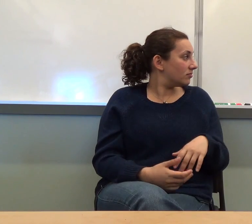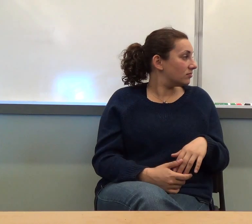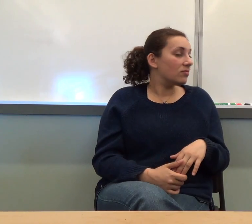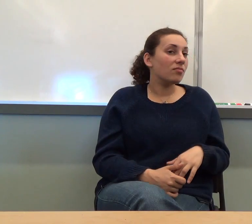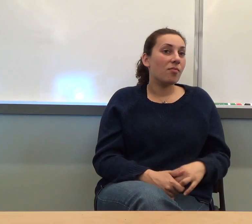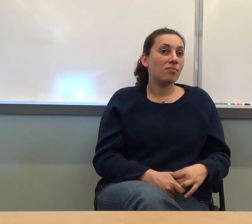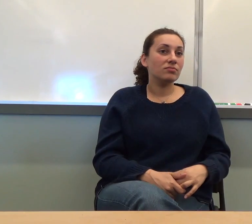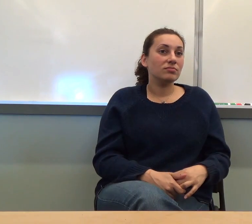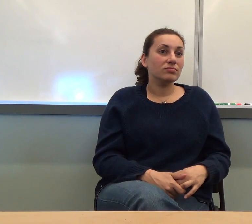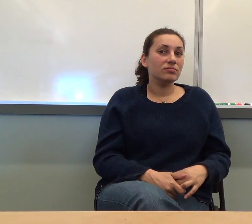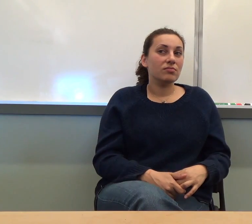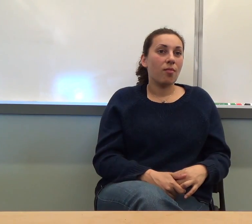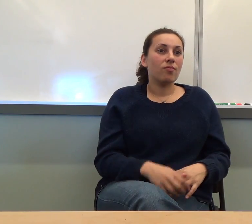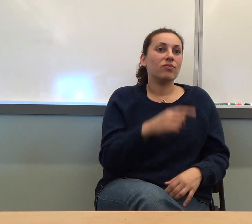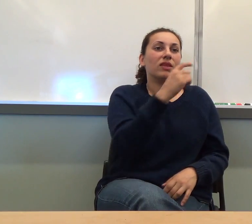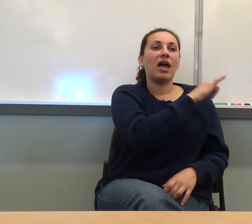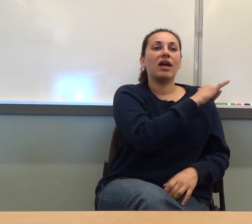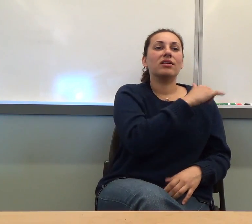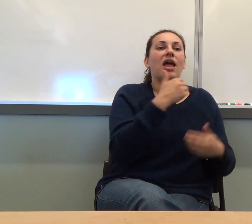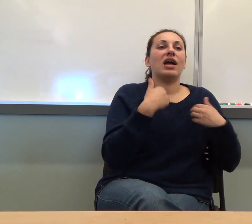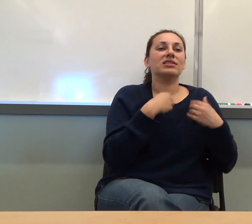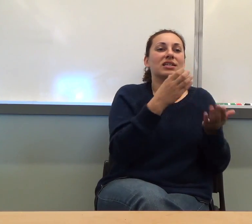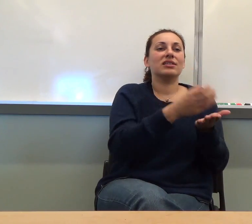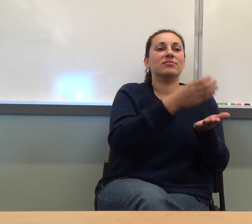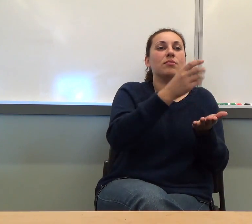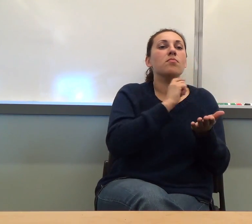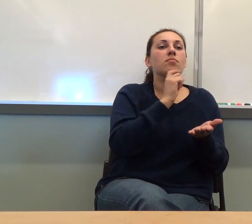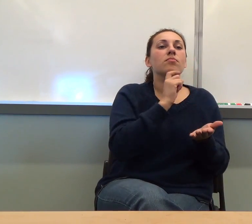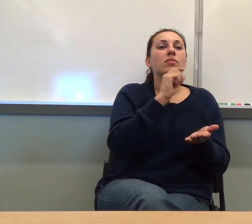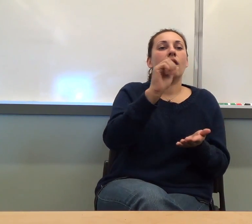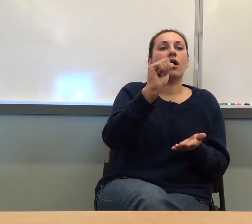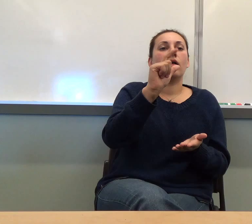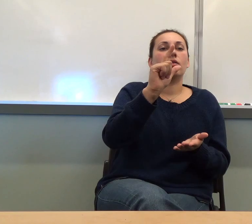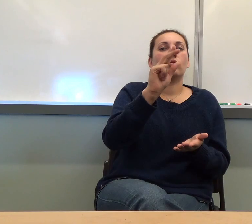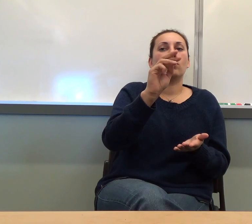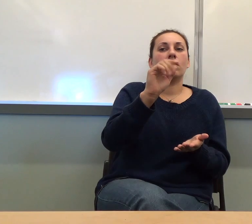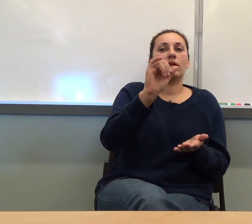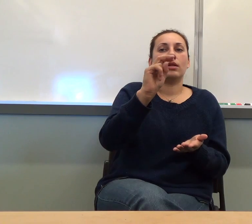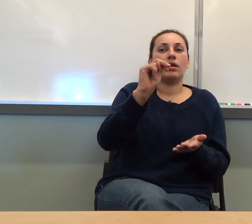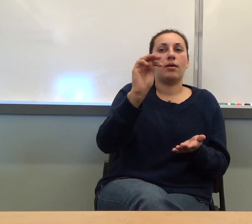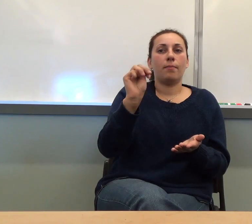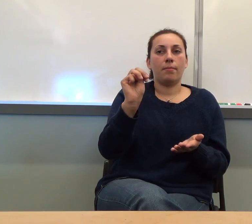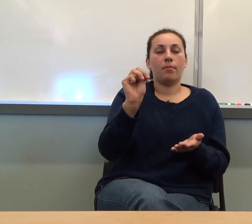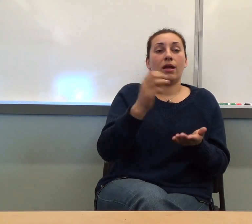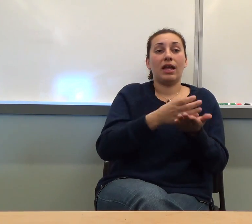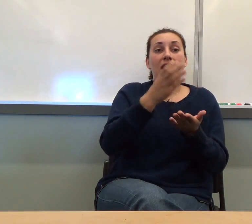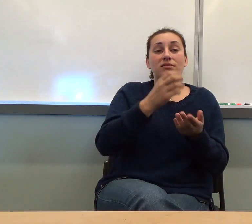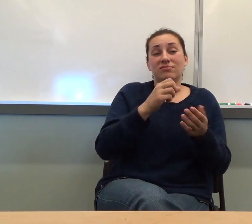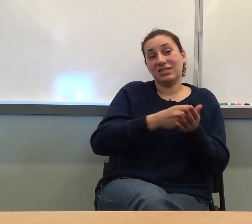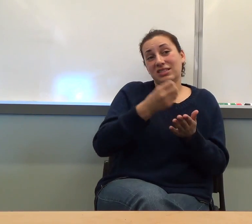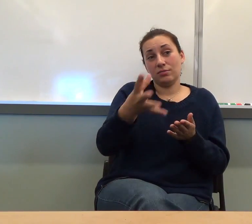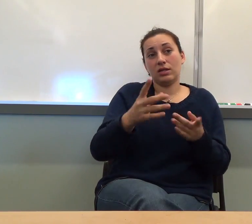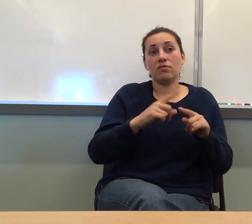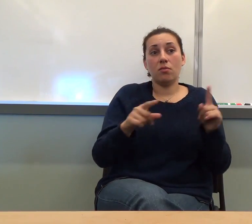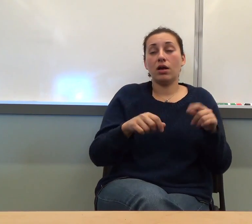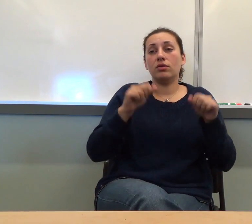This is aluminum cans. Yeah. Aluminum's expensive, but it's infinitely recyclable.